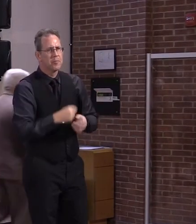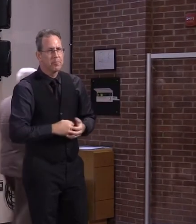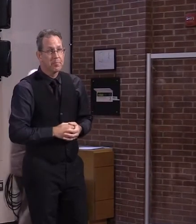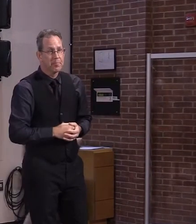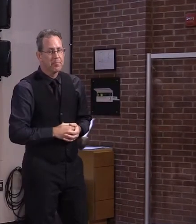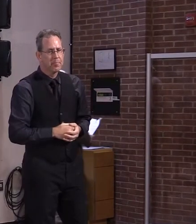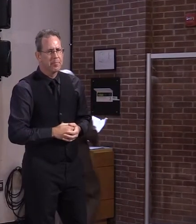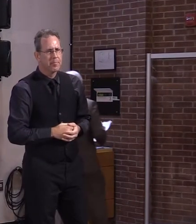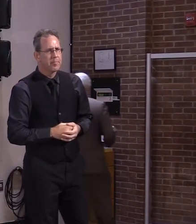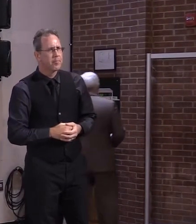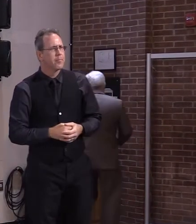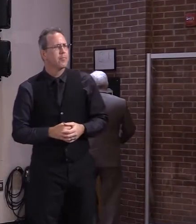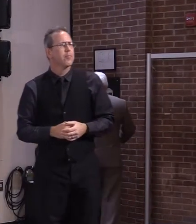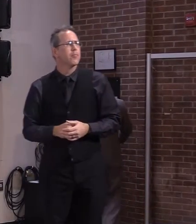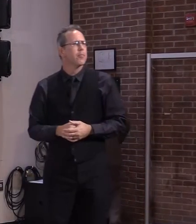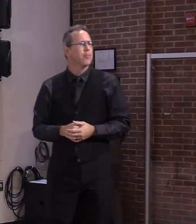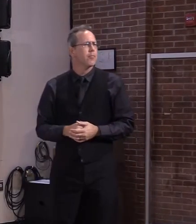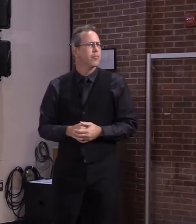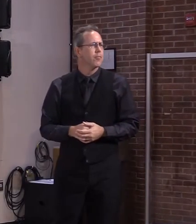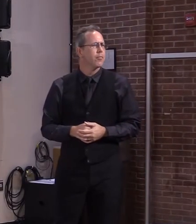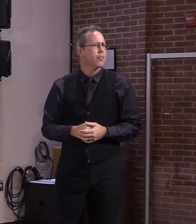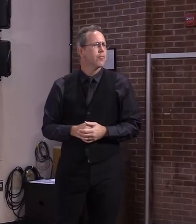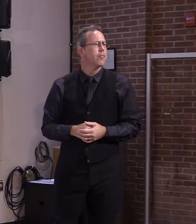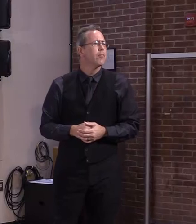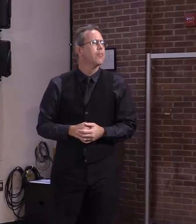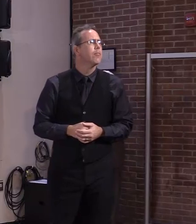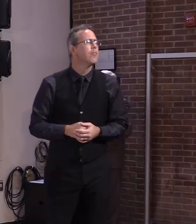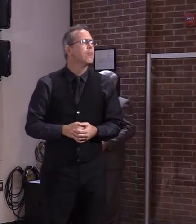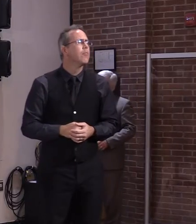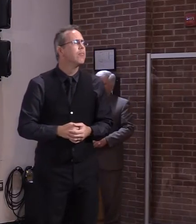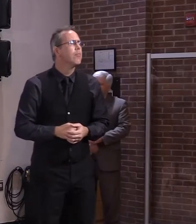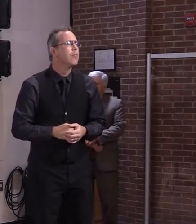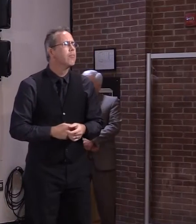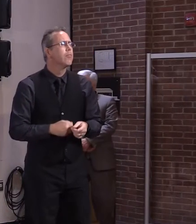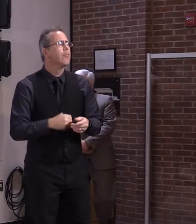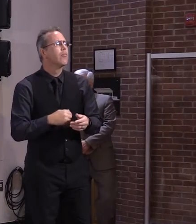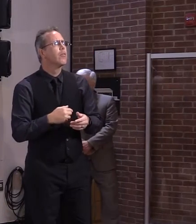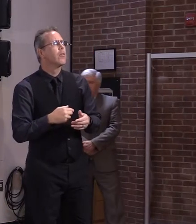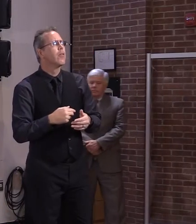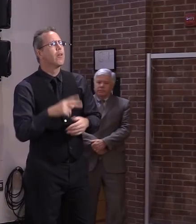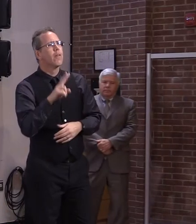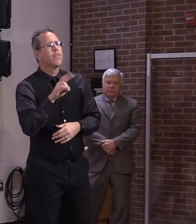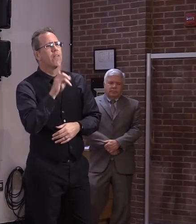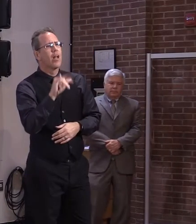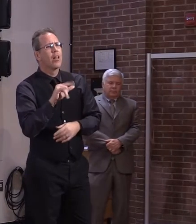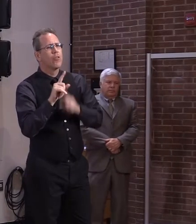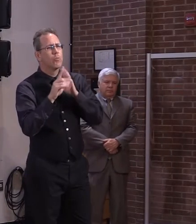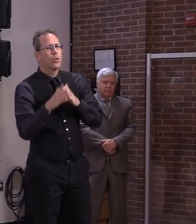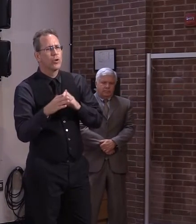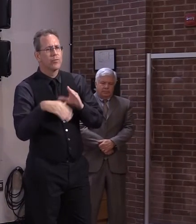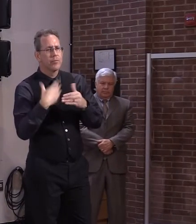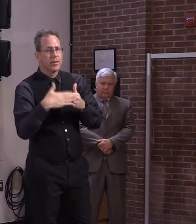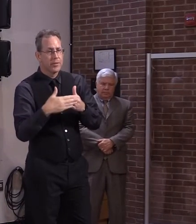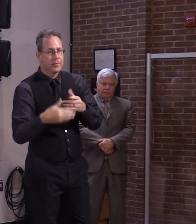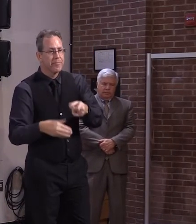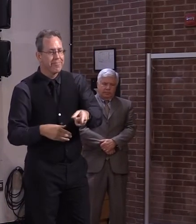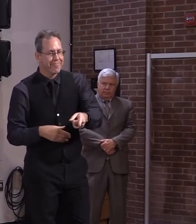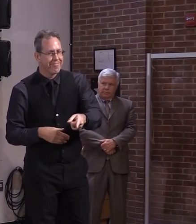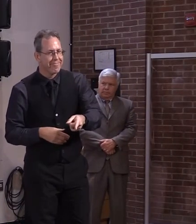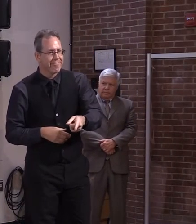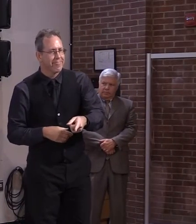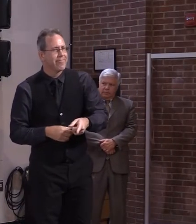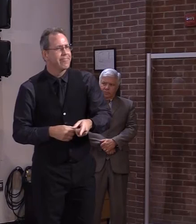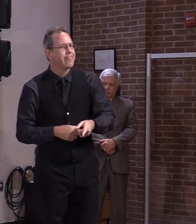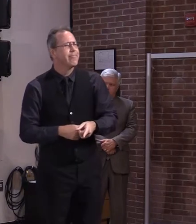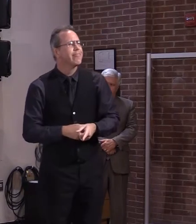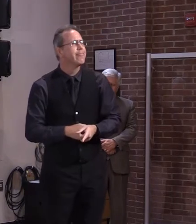Good afternoon. This first question is for Commissioner Pichak. What do the numbers on the bottom axis of the slide comparing Delta